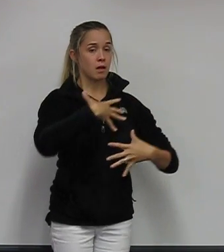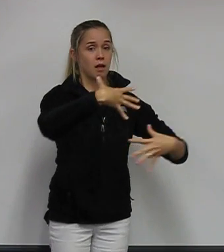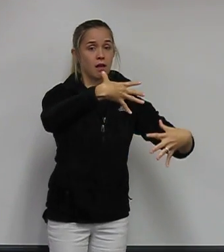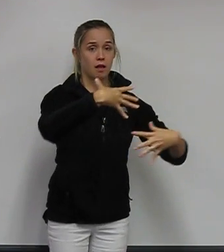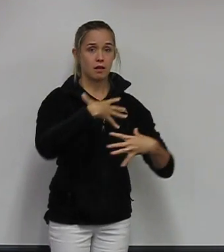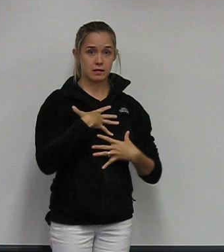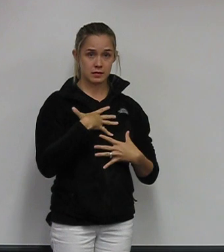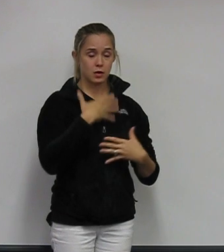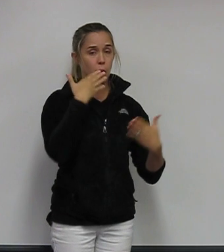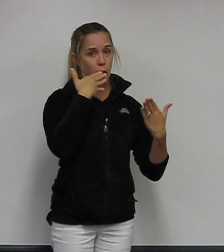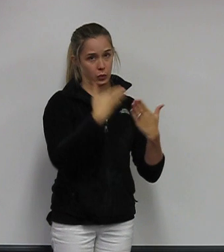Good.